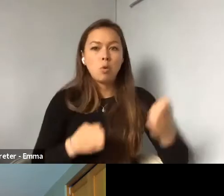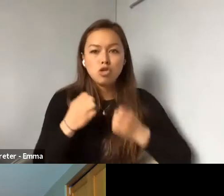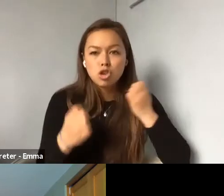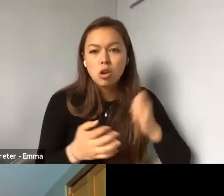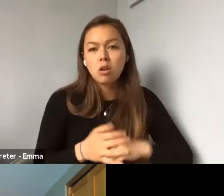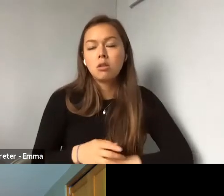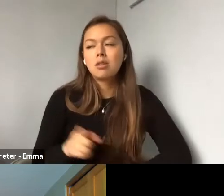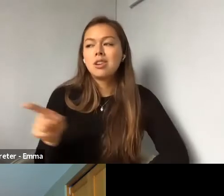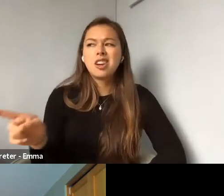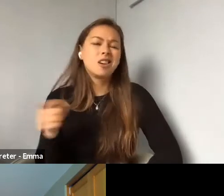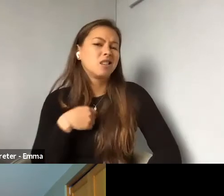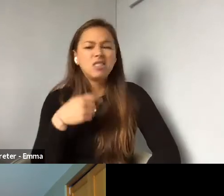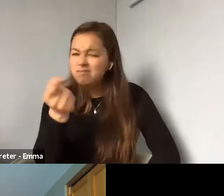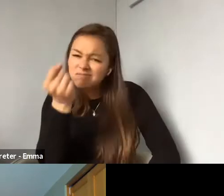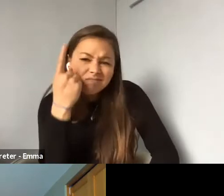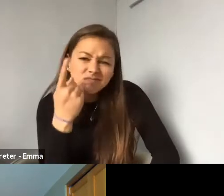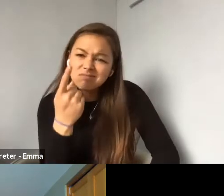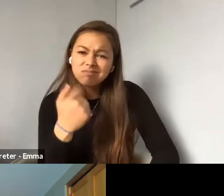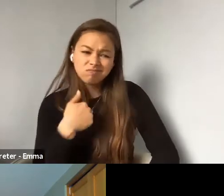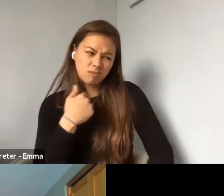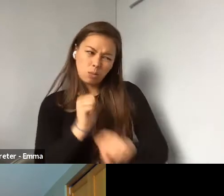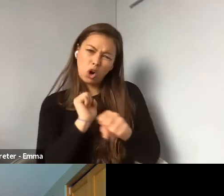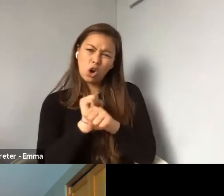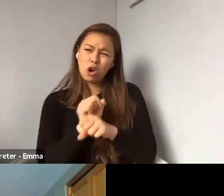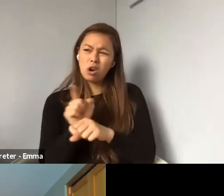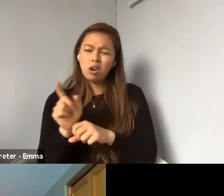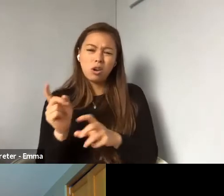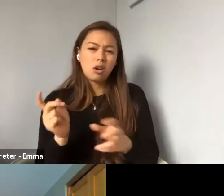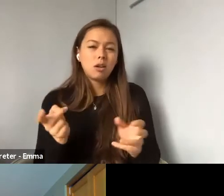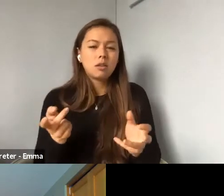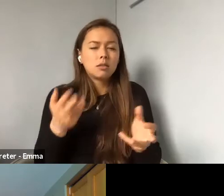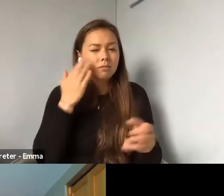sexism or adherence to those traditional gender roles.